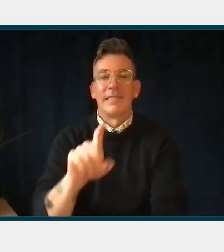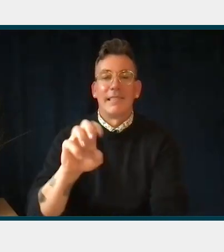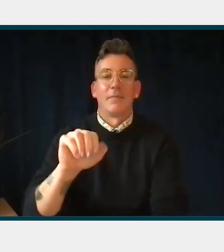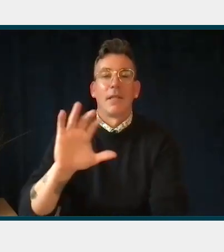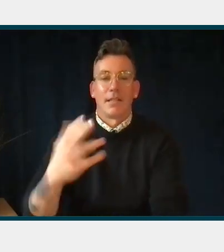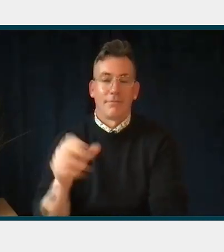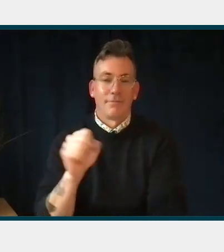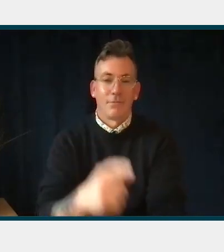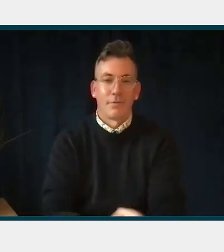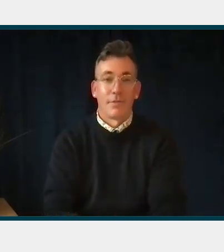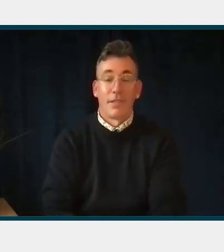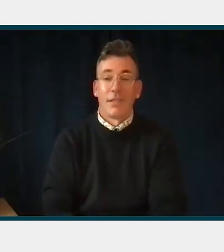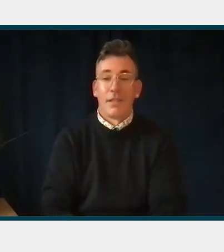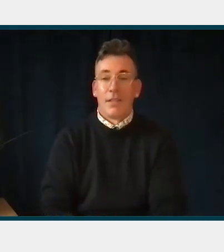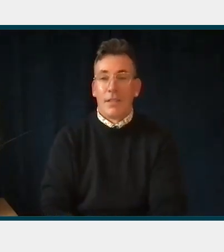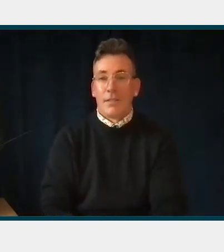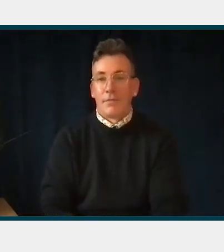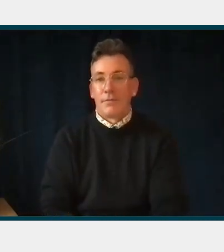Z-E-M-A-C-H. Rachel,